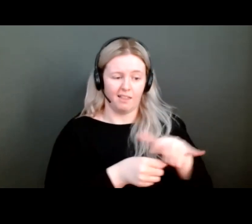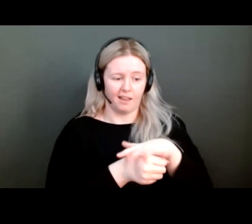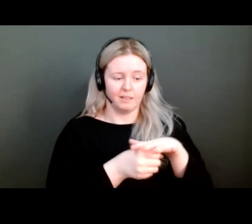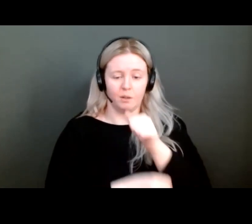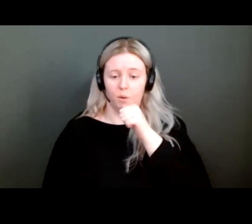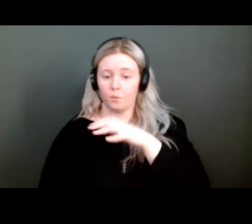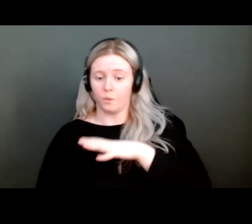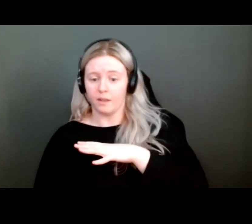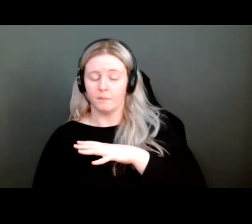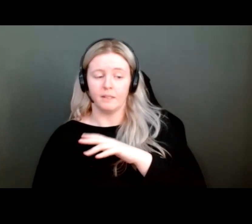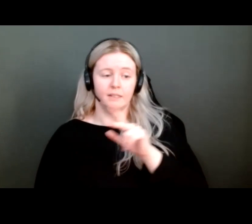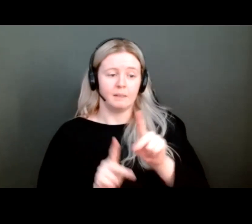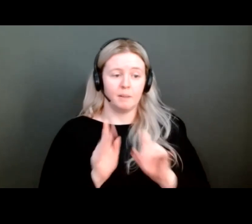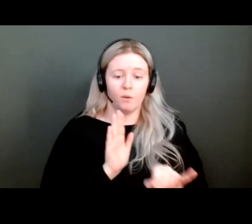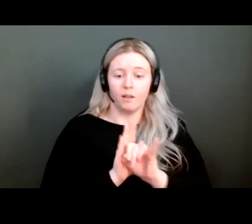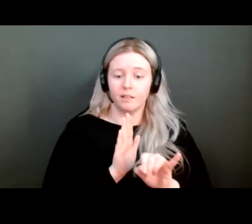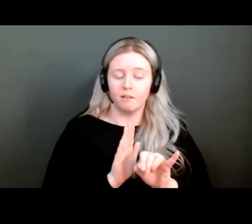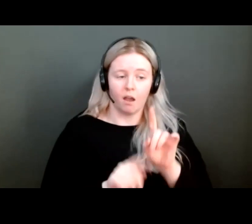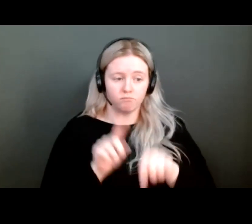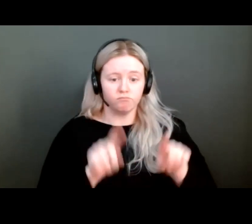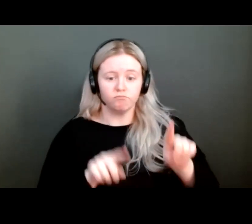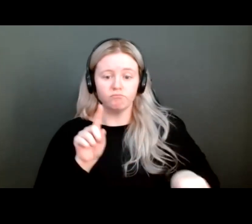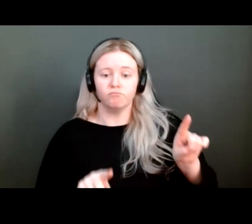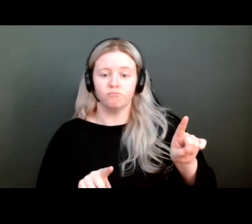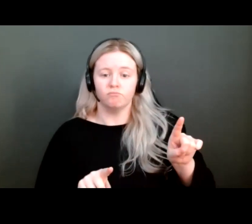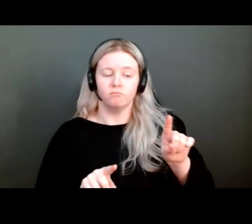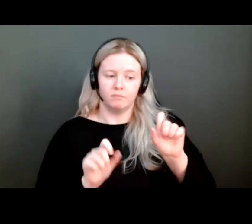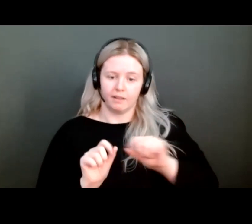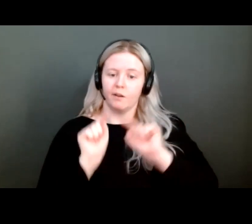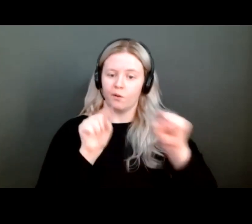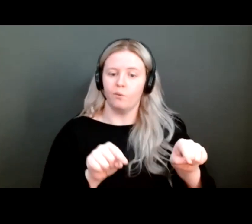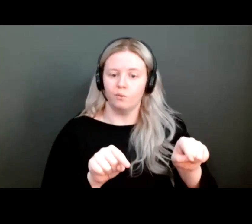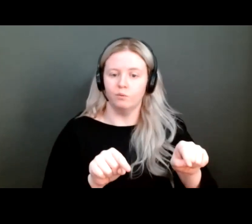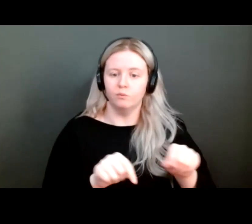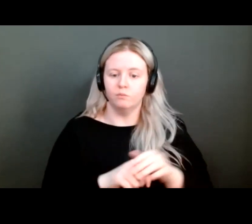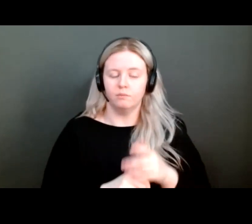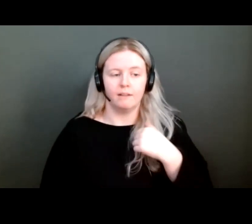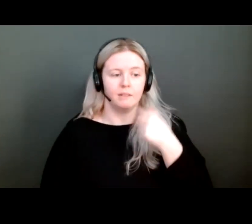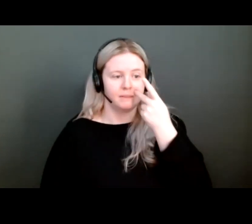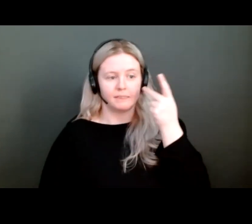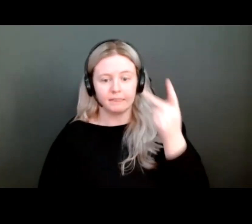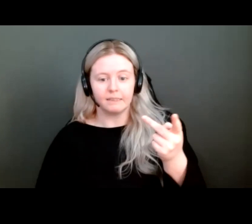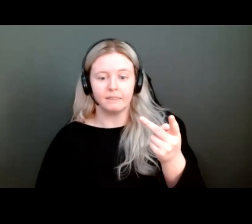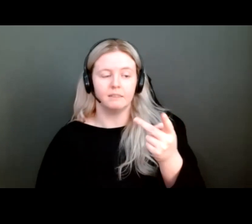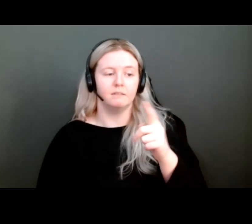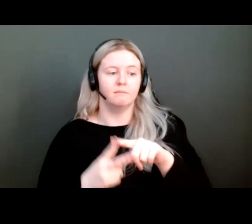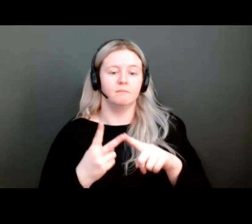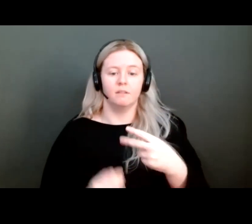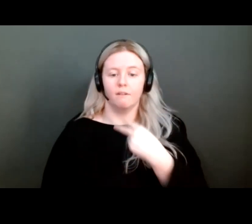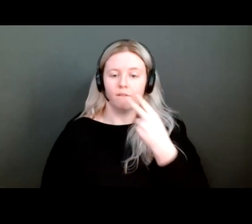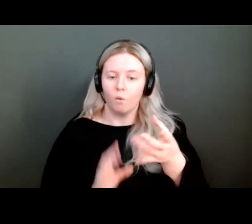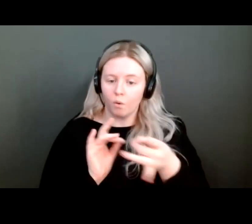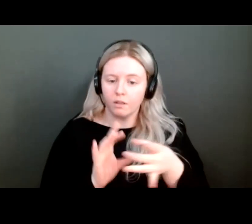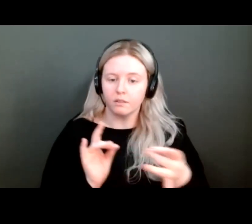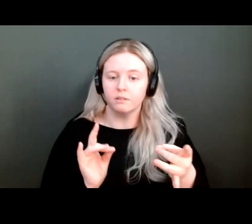and gender diverse people can go. We need to be seen, to be vocal when voting